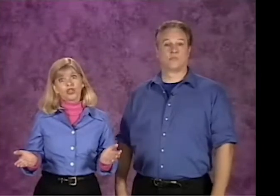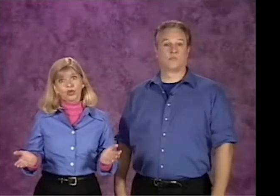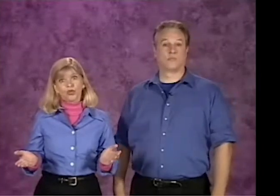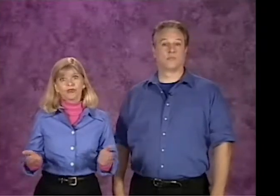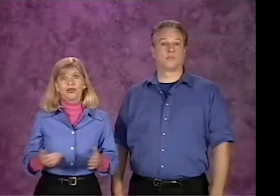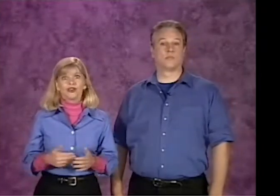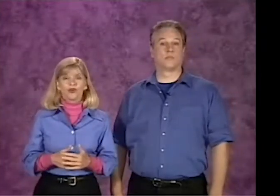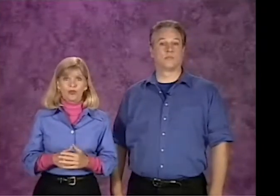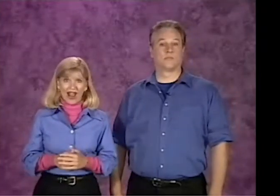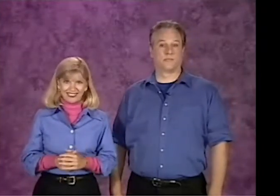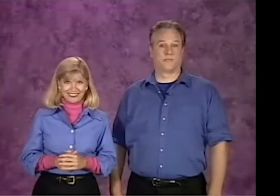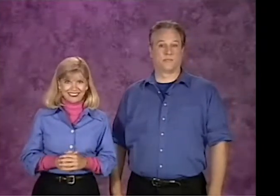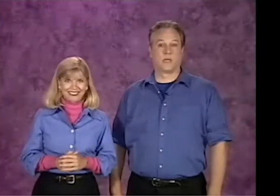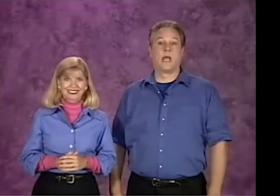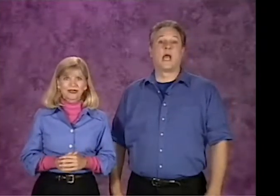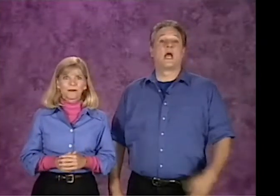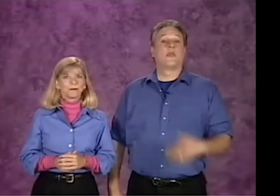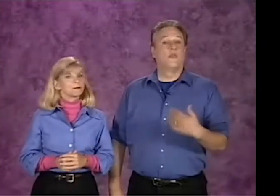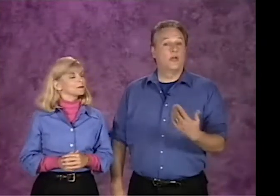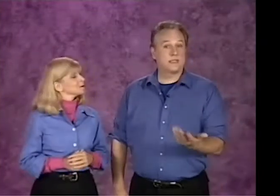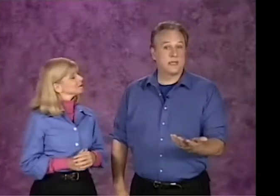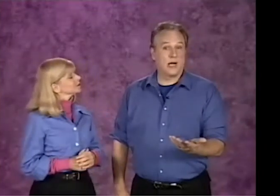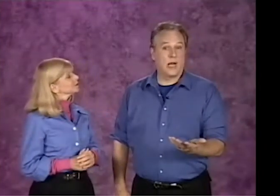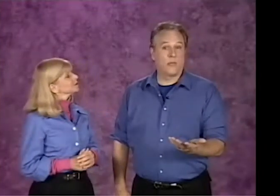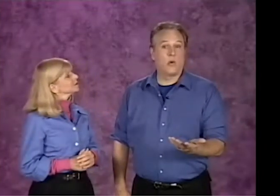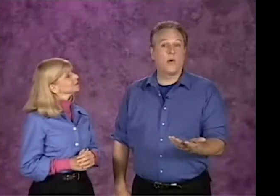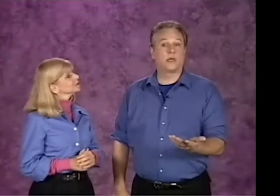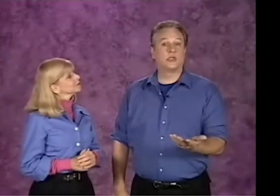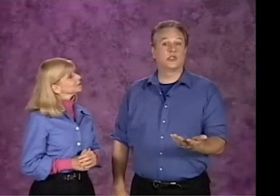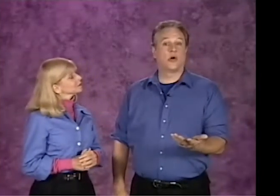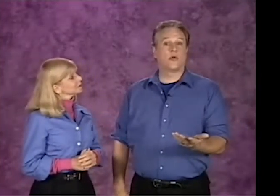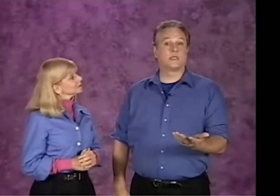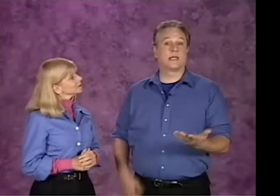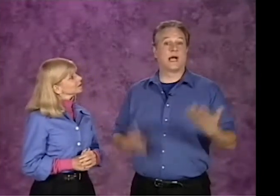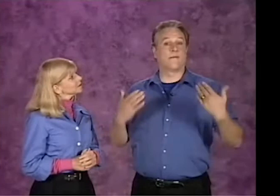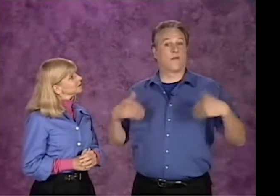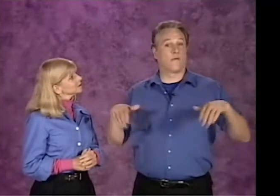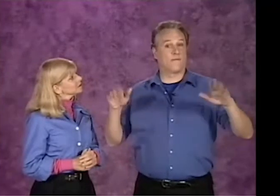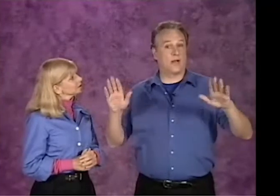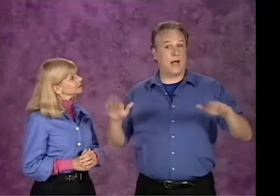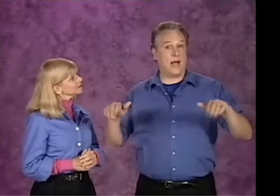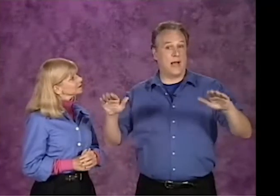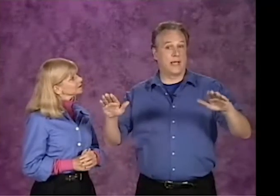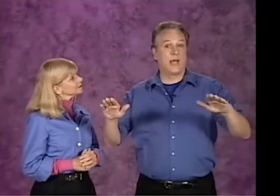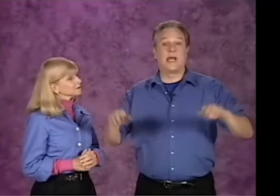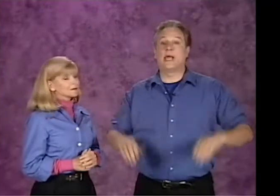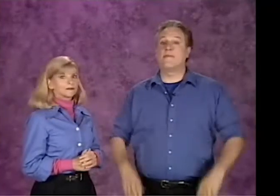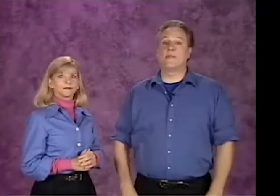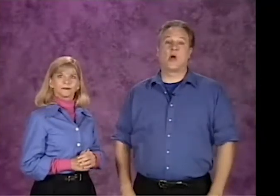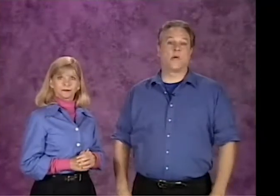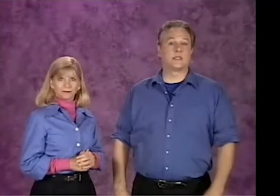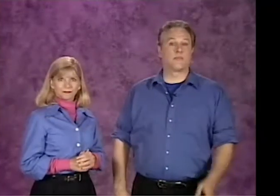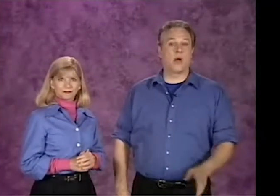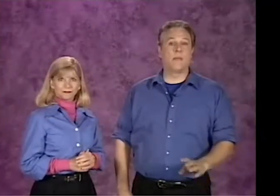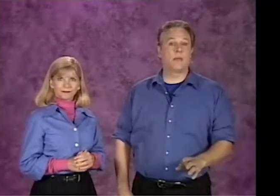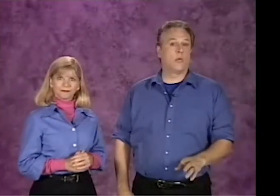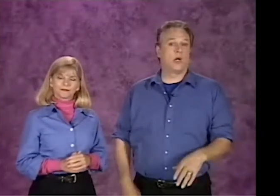you with meaningful practice. This time, we want to show you the sign for fly, even though it's probably one